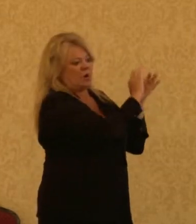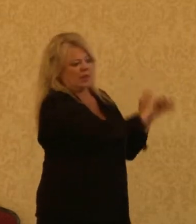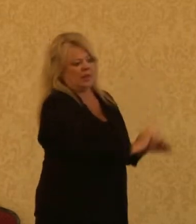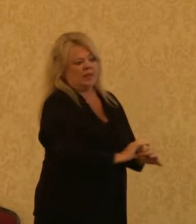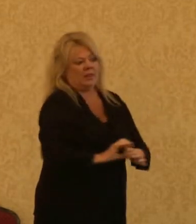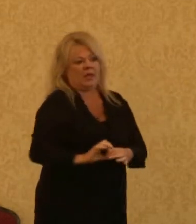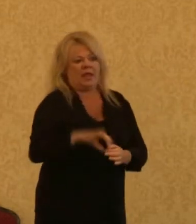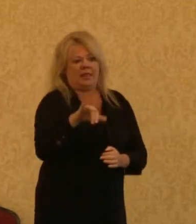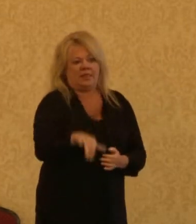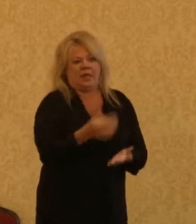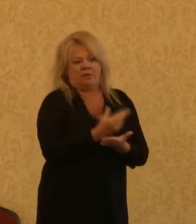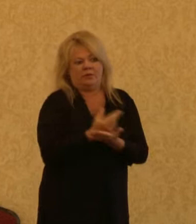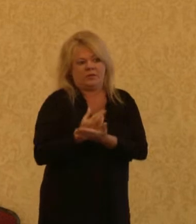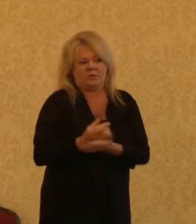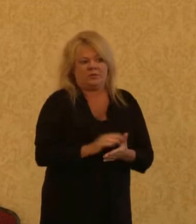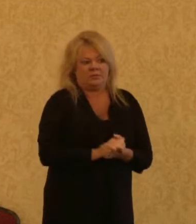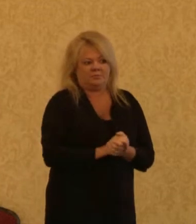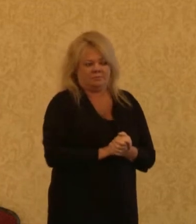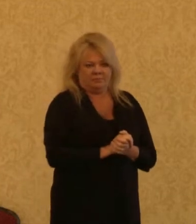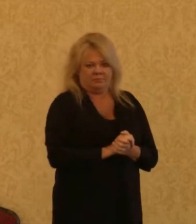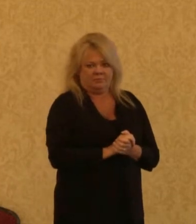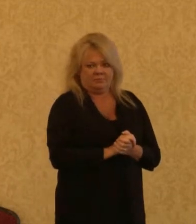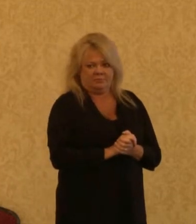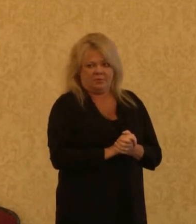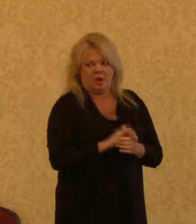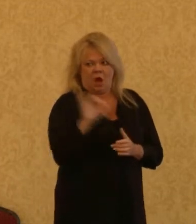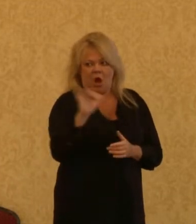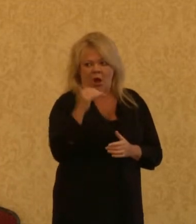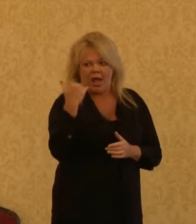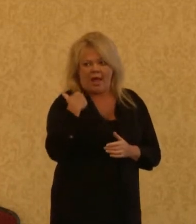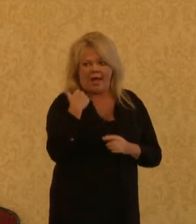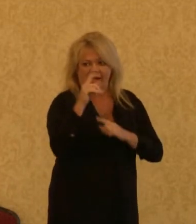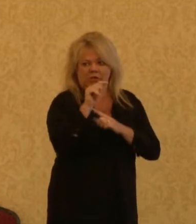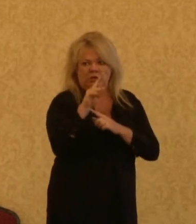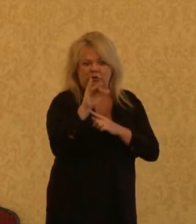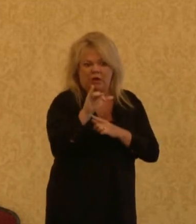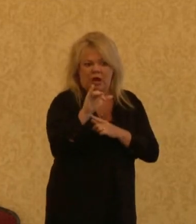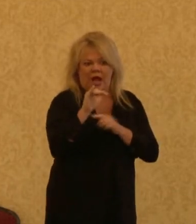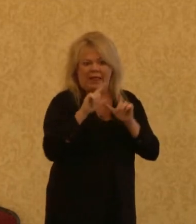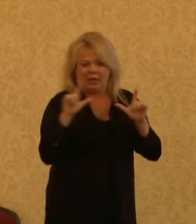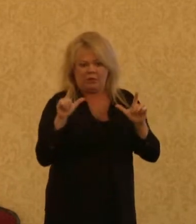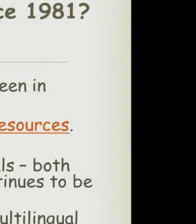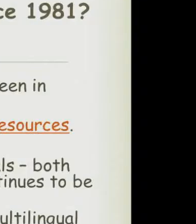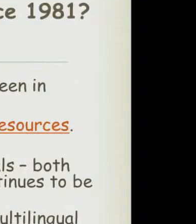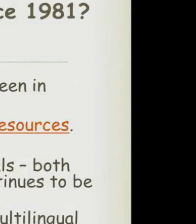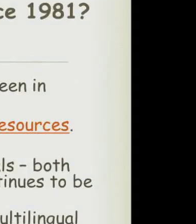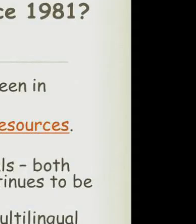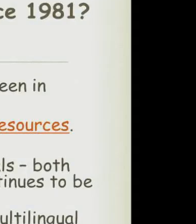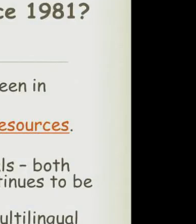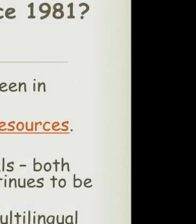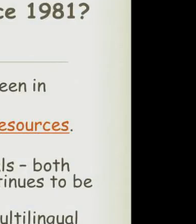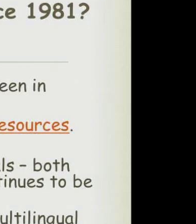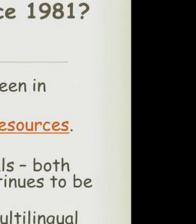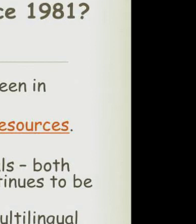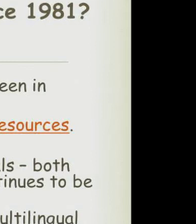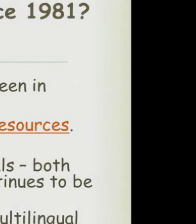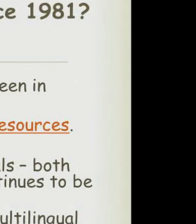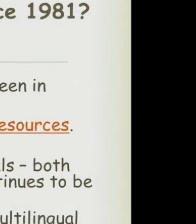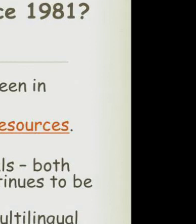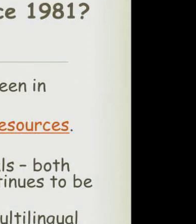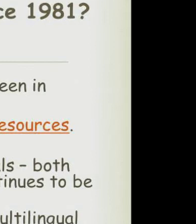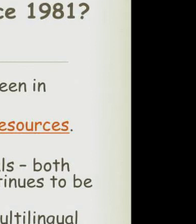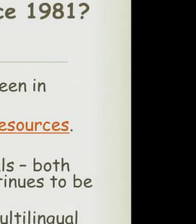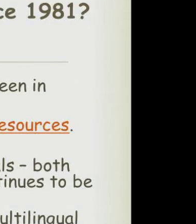since 1981? One area of growth that has really expanded tremendously in the past few years